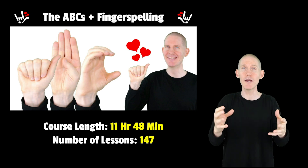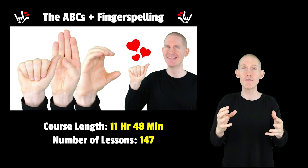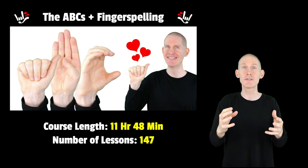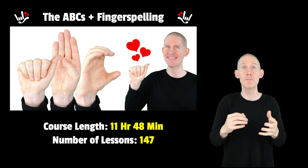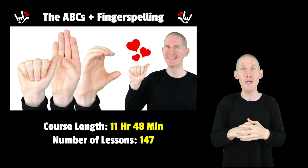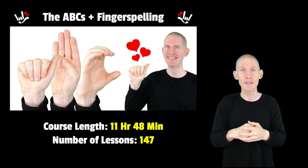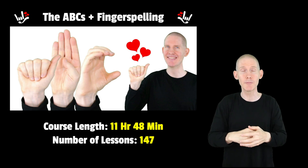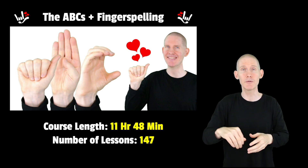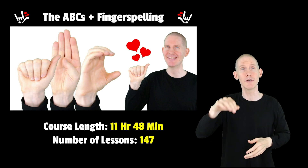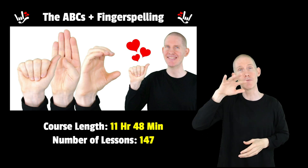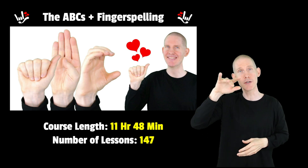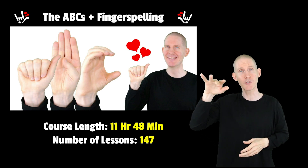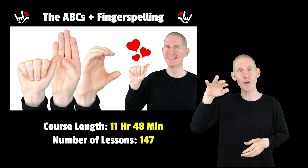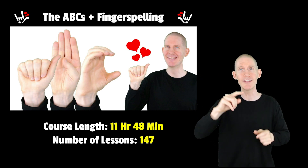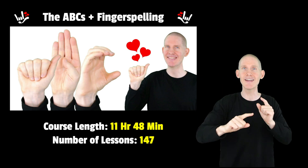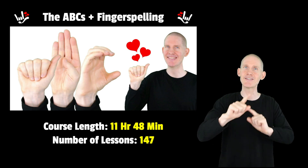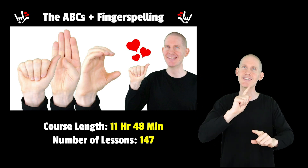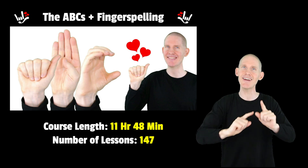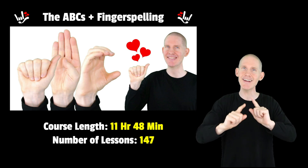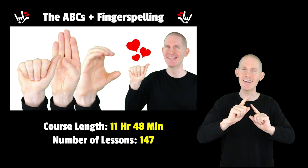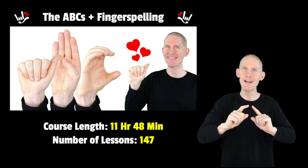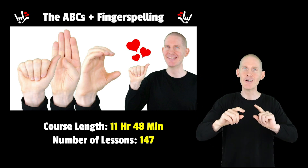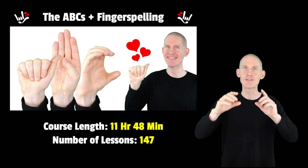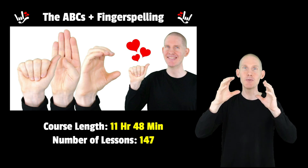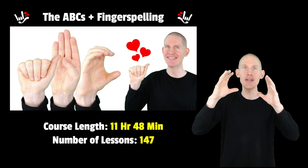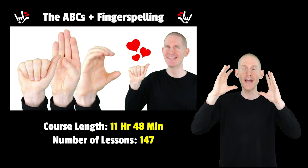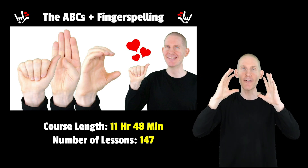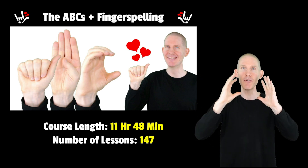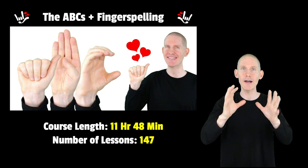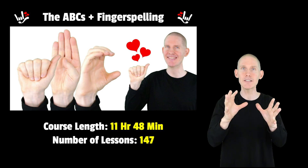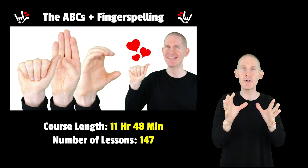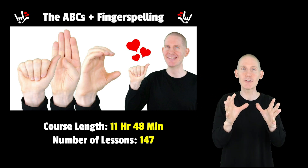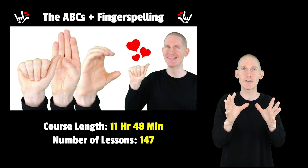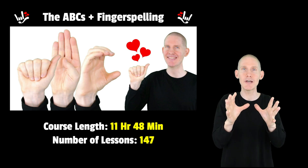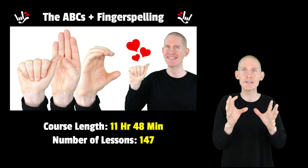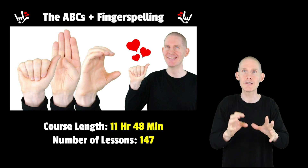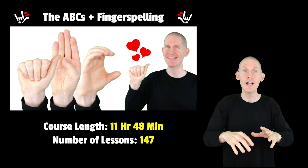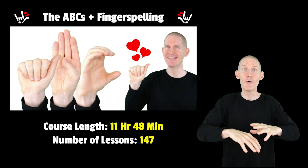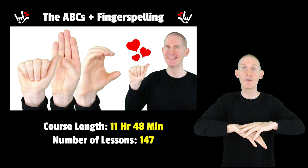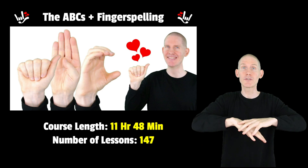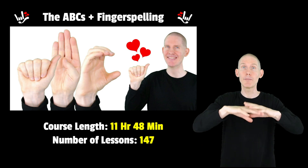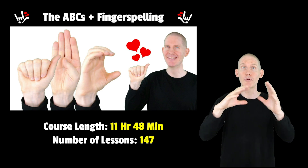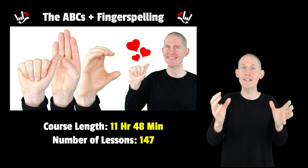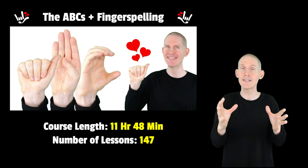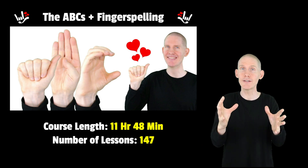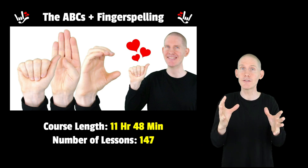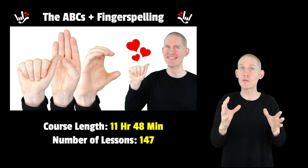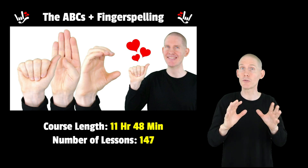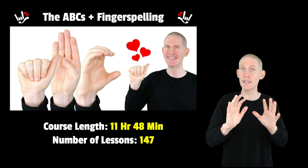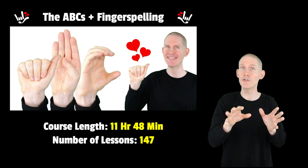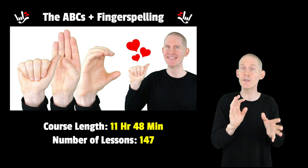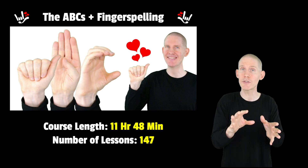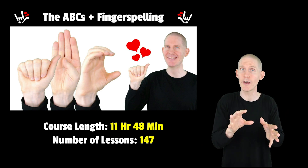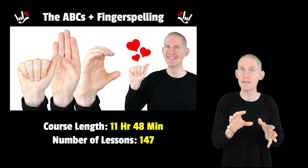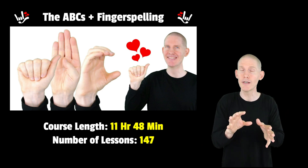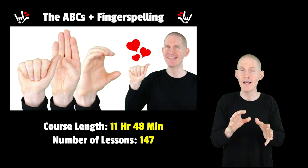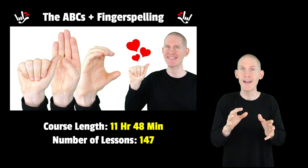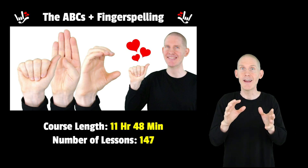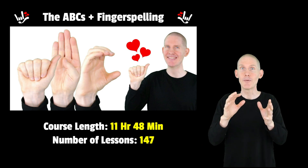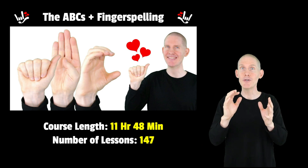is a mix between fingerspelling and signing. So we have lots of exercises where there's complete sentences. We'll teach you the signs where you